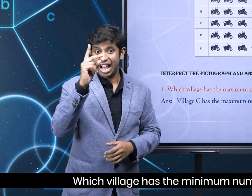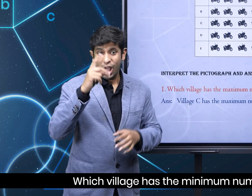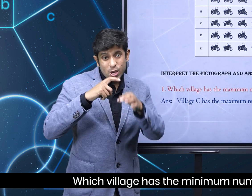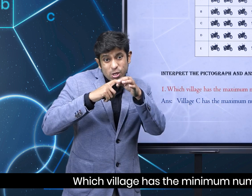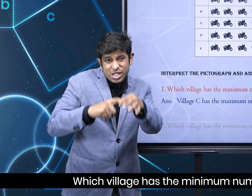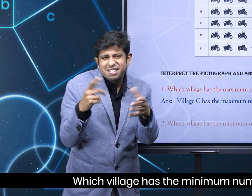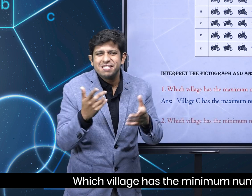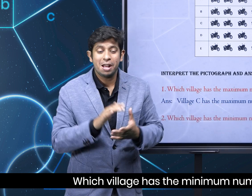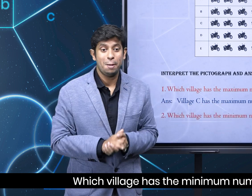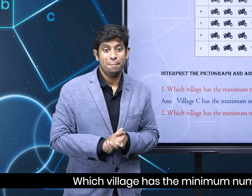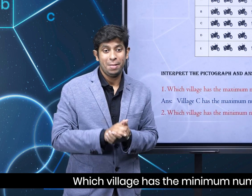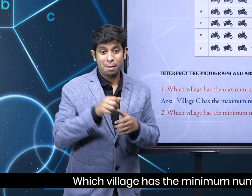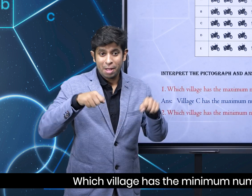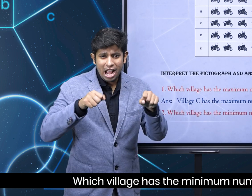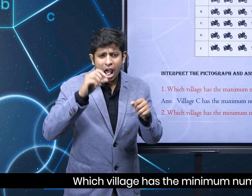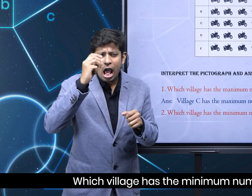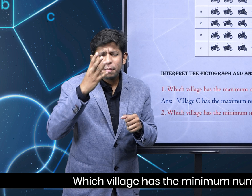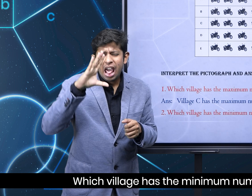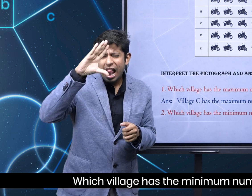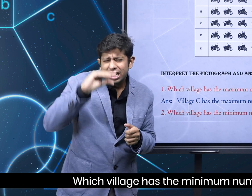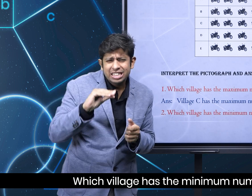Which village has the minimum number of motorcycles?